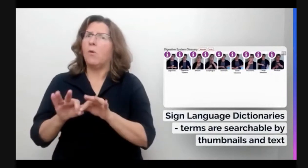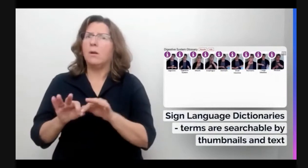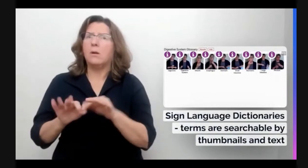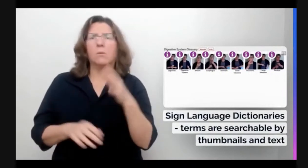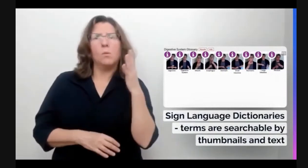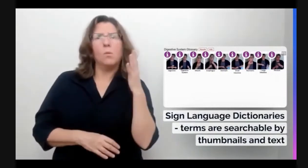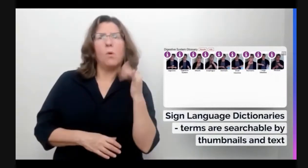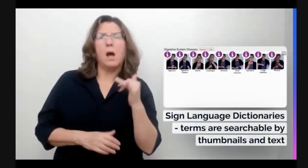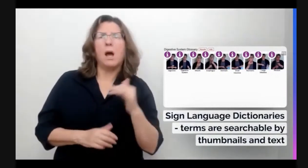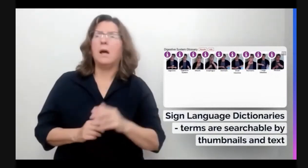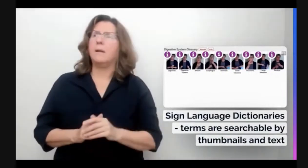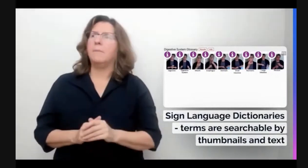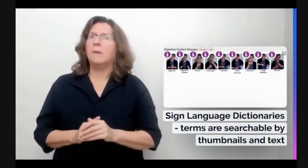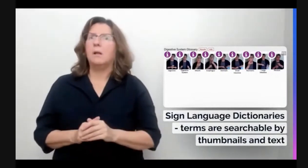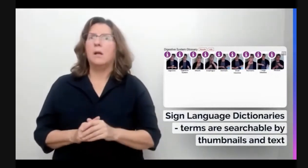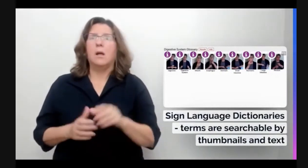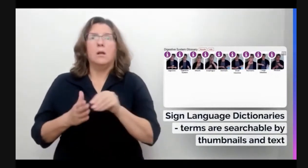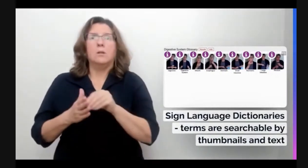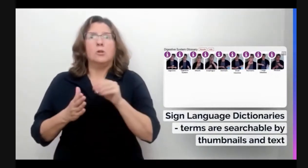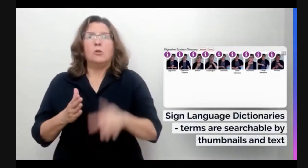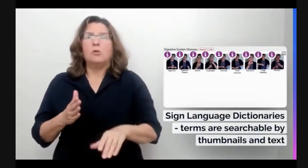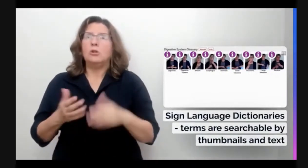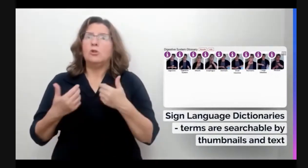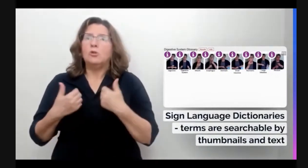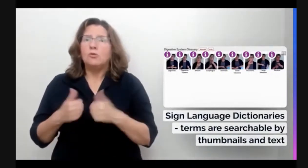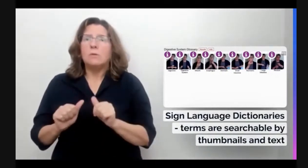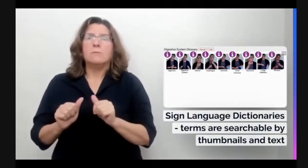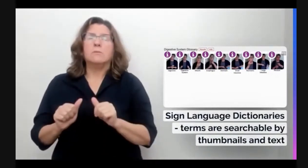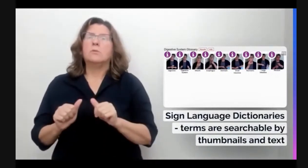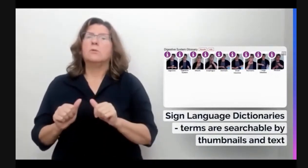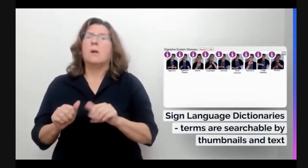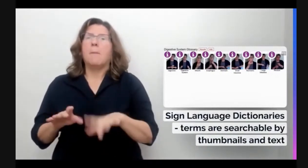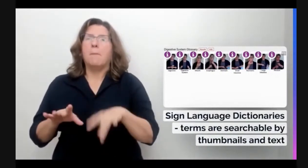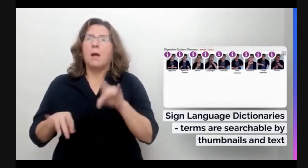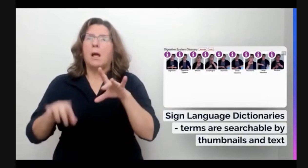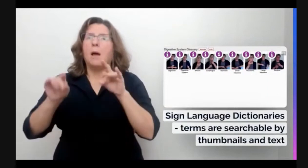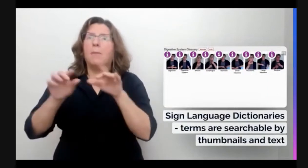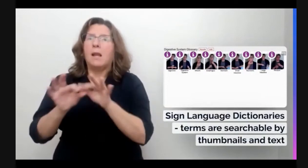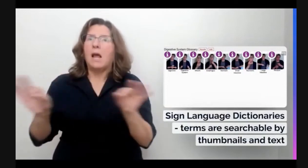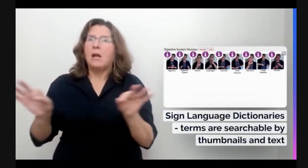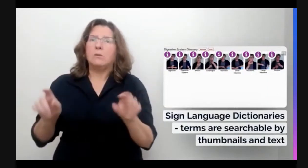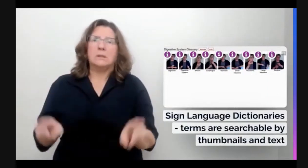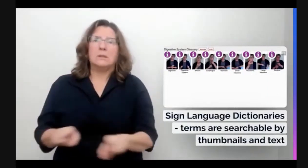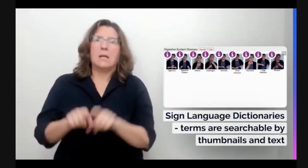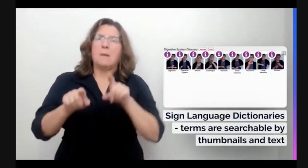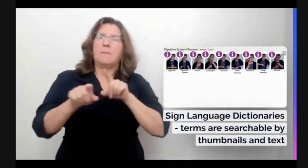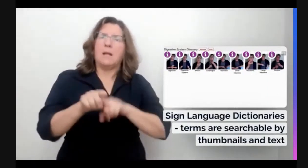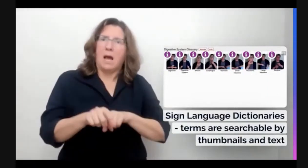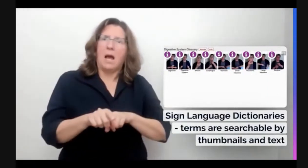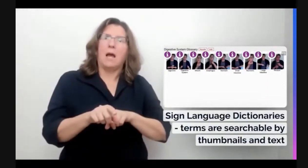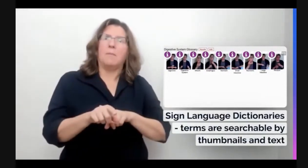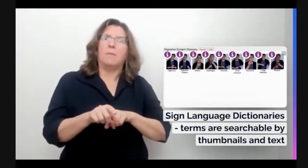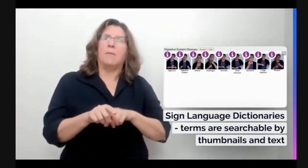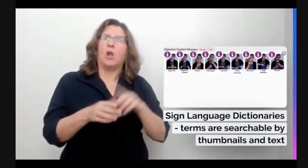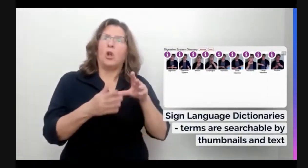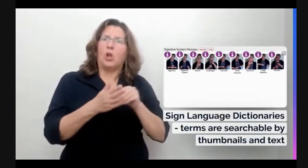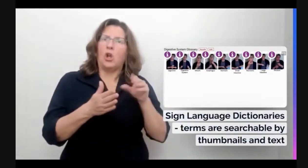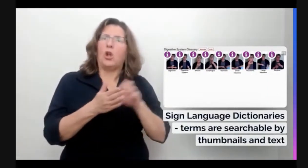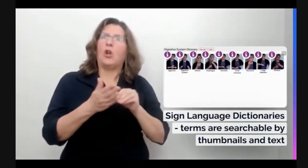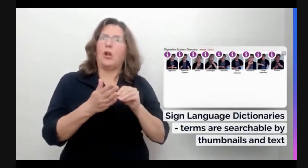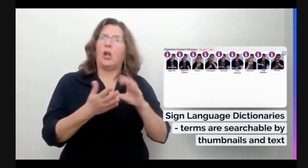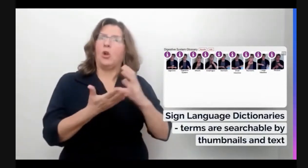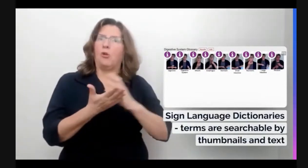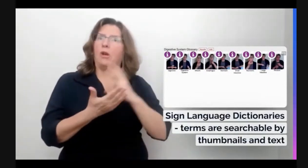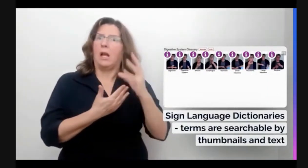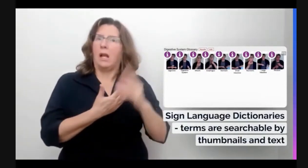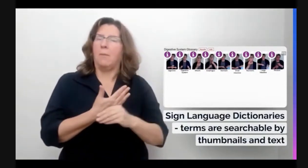When creating ebooks, sign language dictionaries are important because we know many deaf learners are